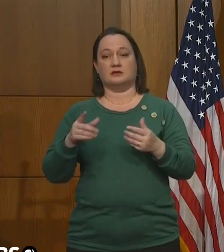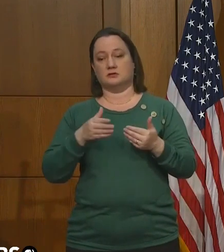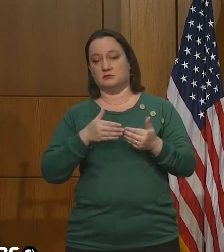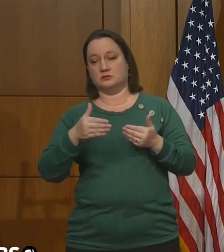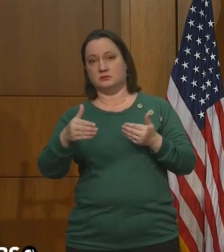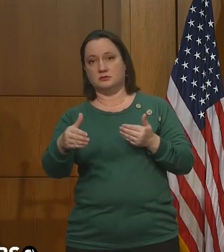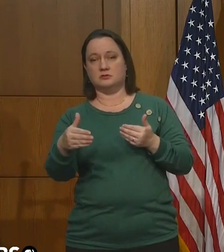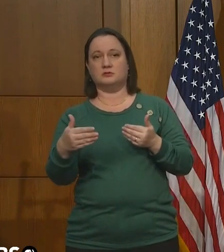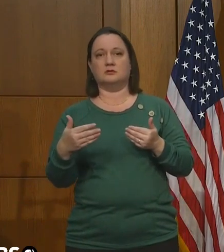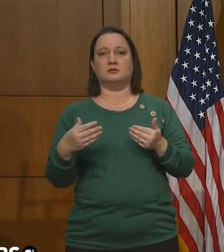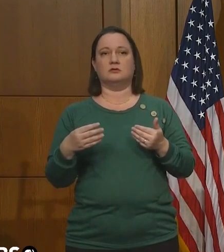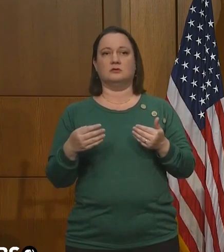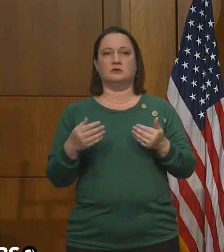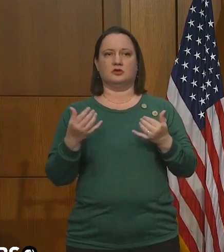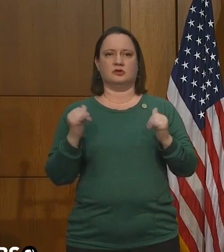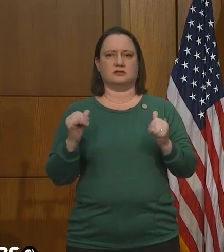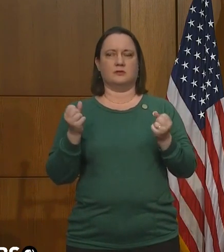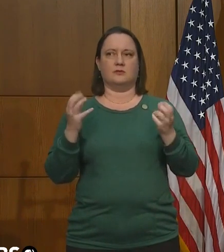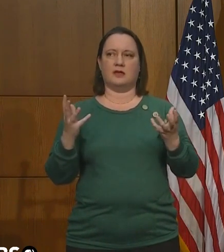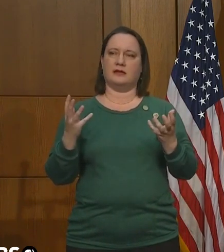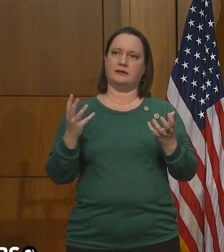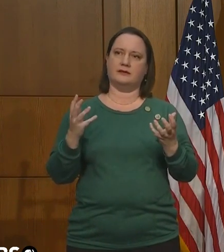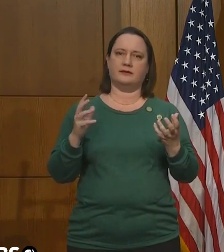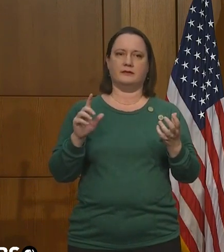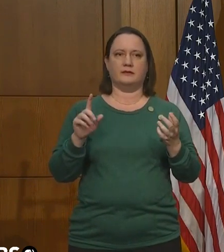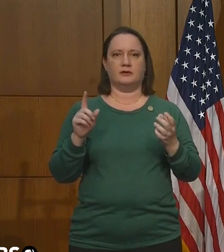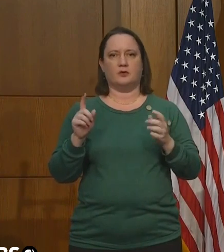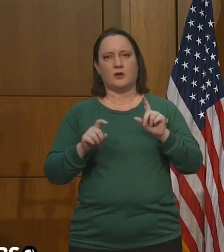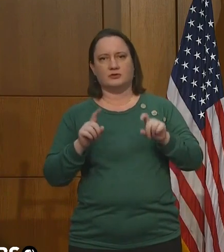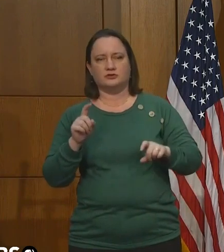still a lot of questions,